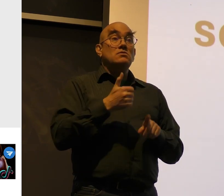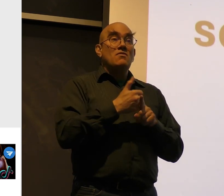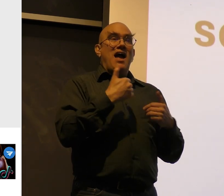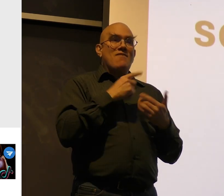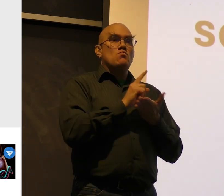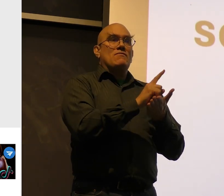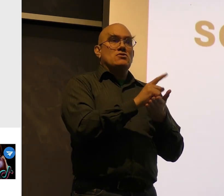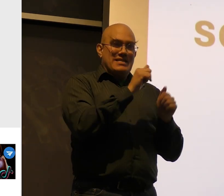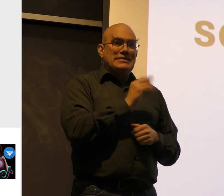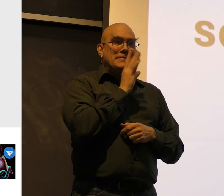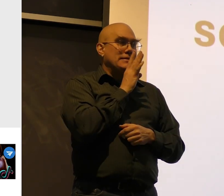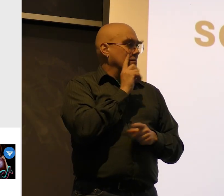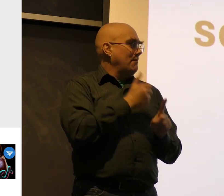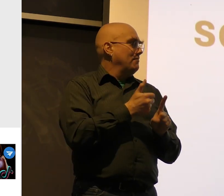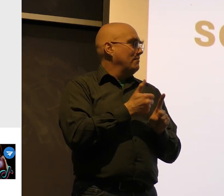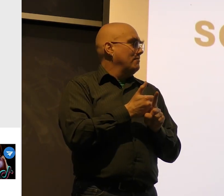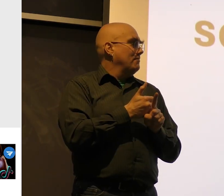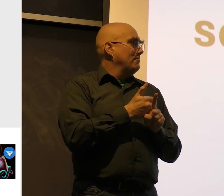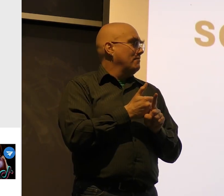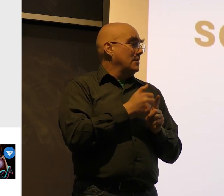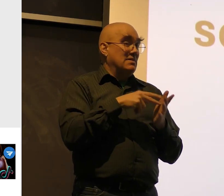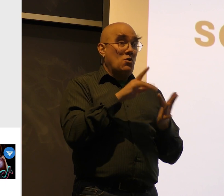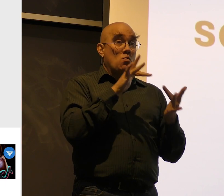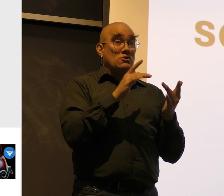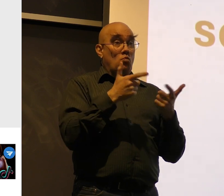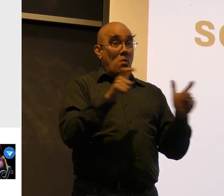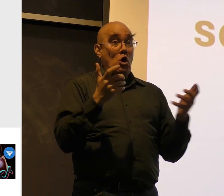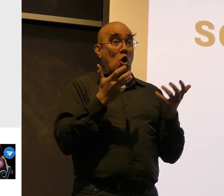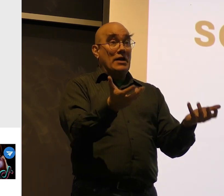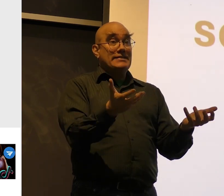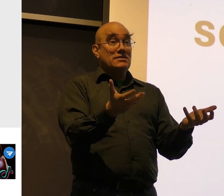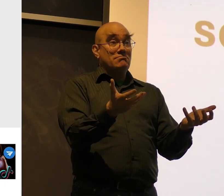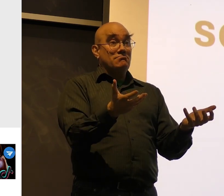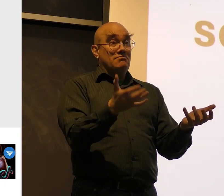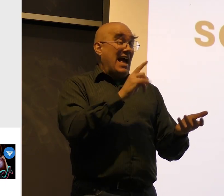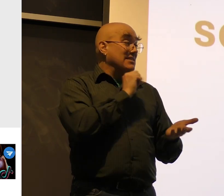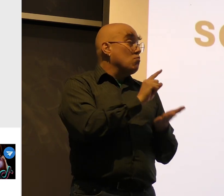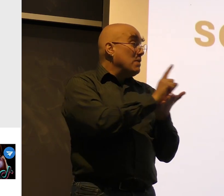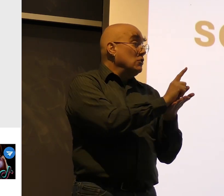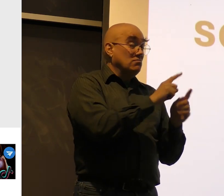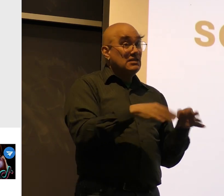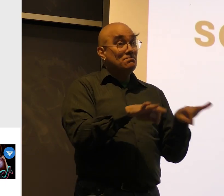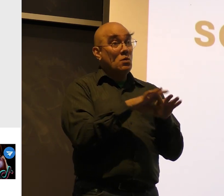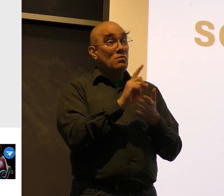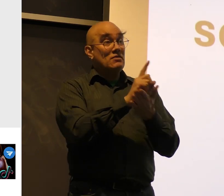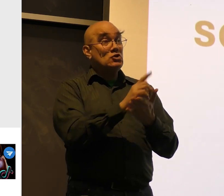social media, and they have privilege because they are able to speak for themselves. We recognize that because the internet speaks to a large